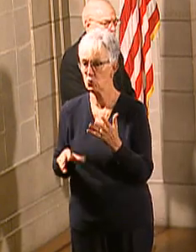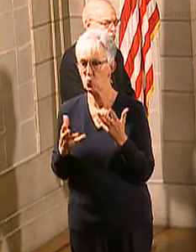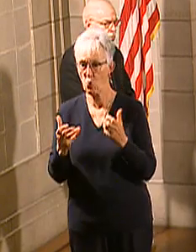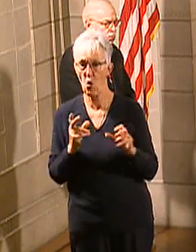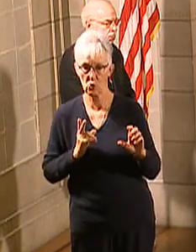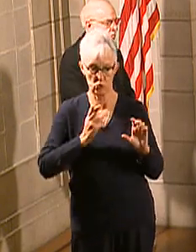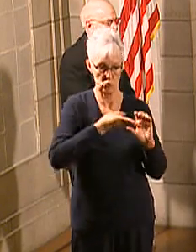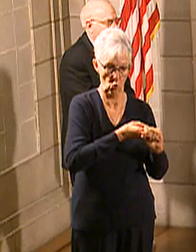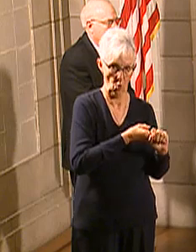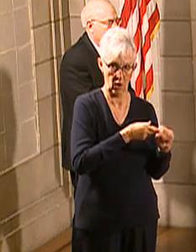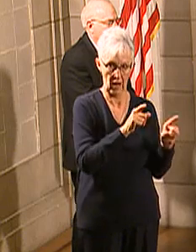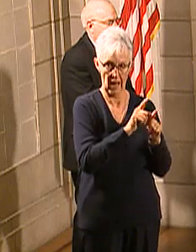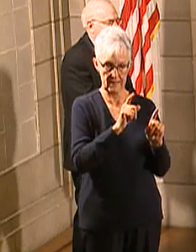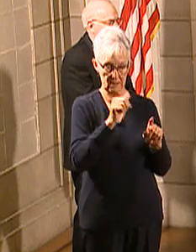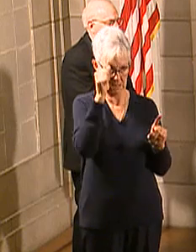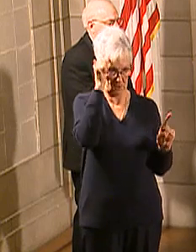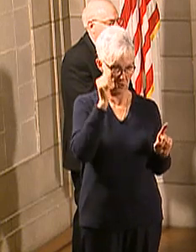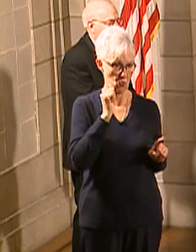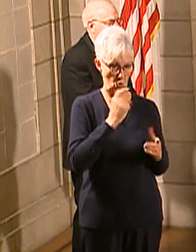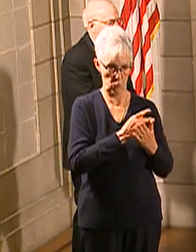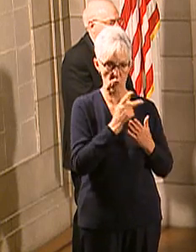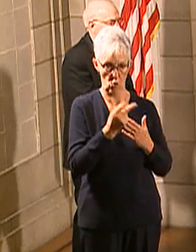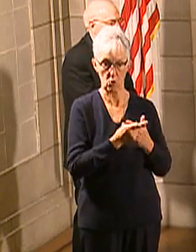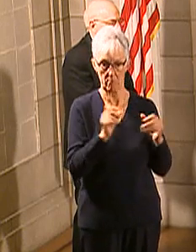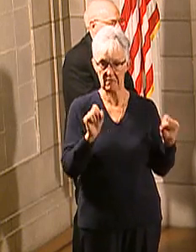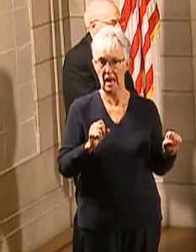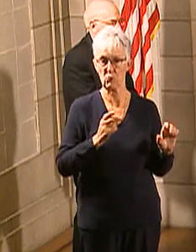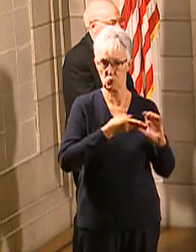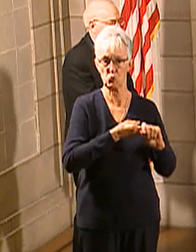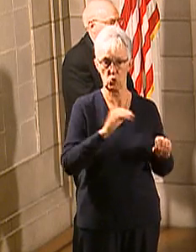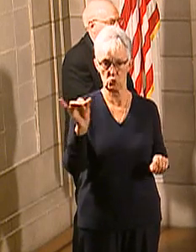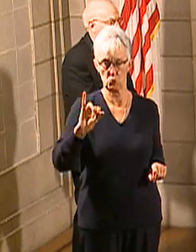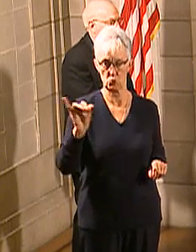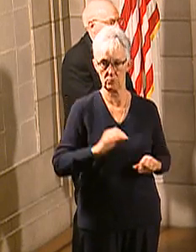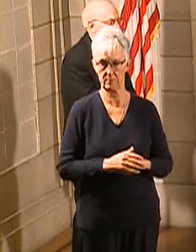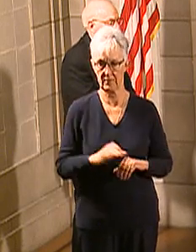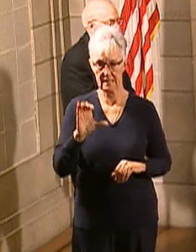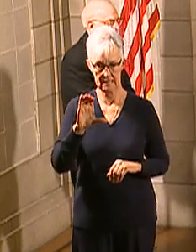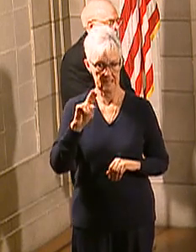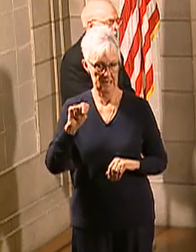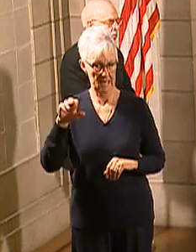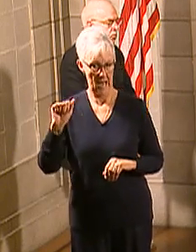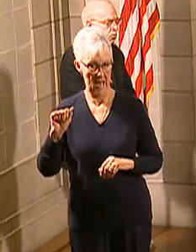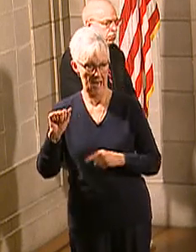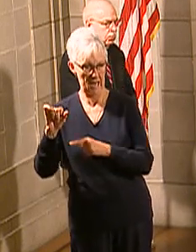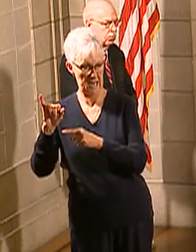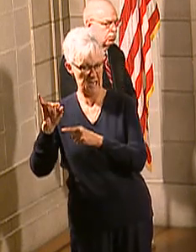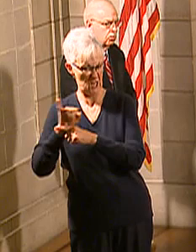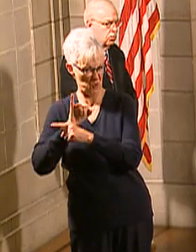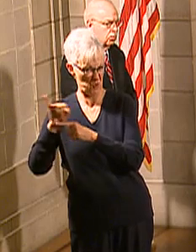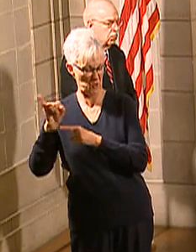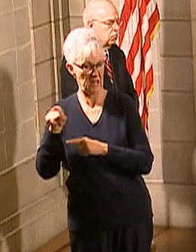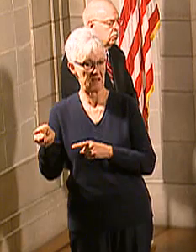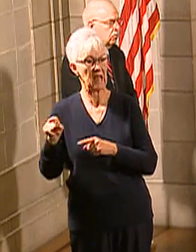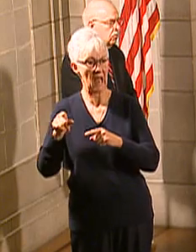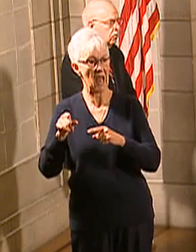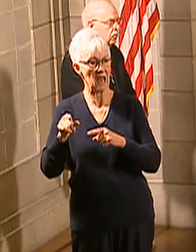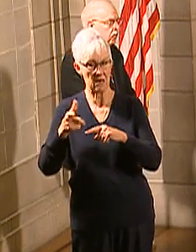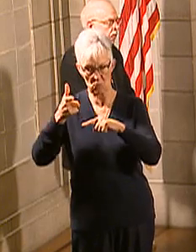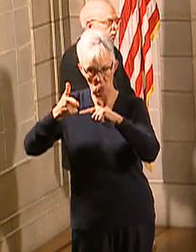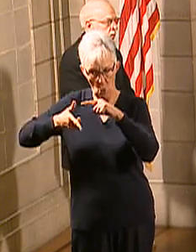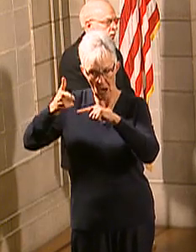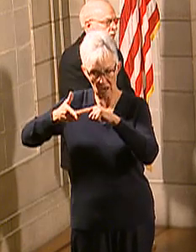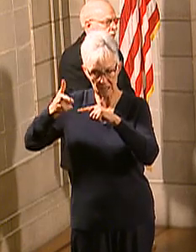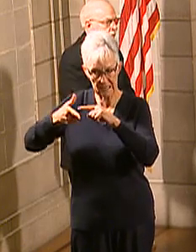program, they can start out with us as well. So CNH Industrial was our first, again, in the area of welding and